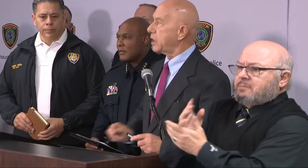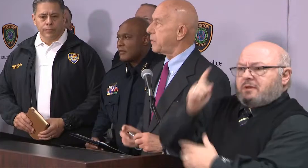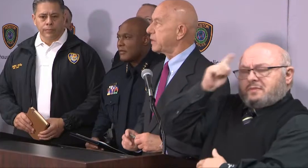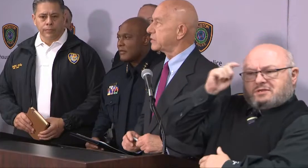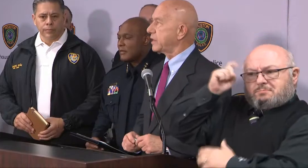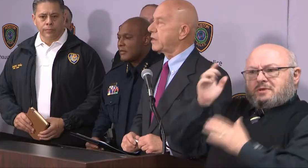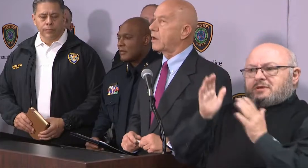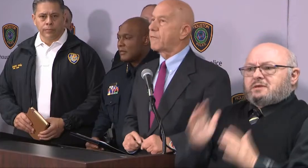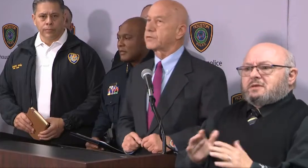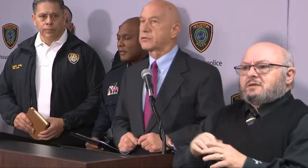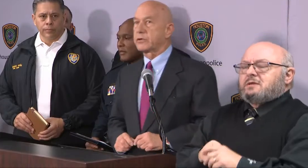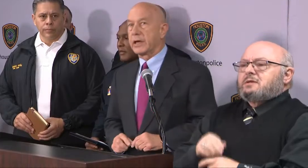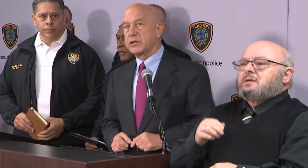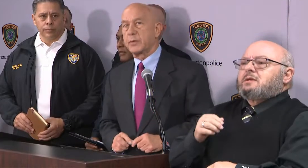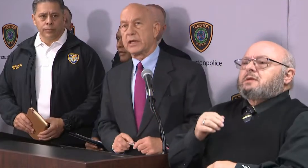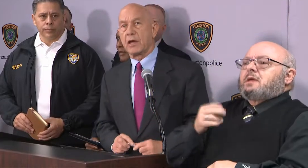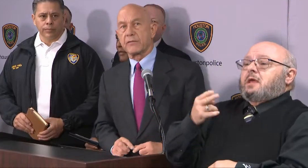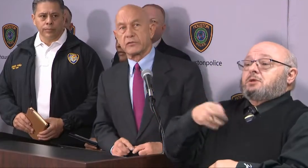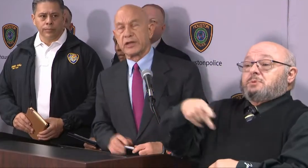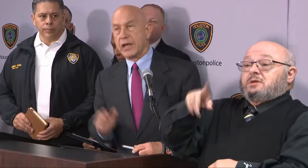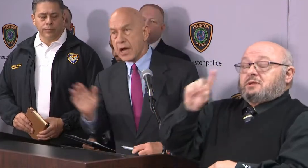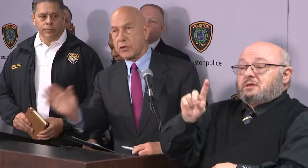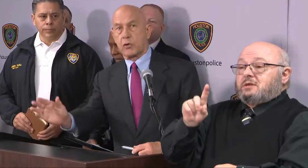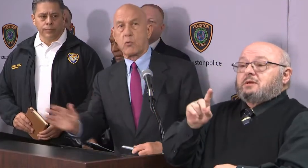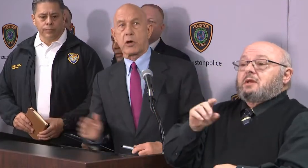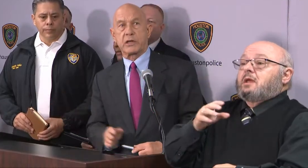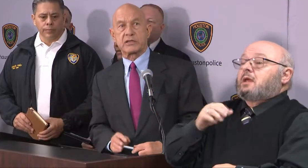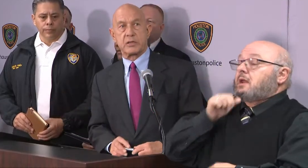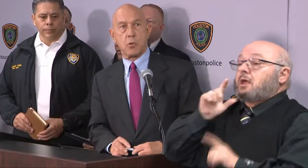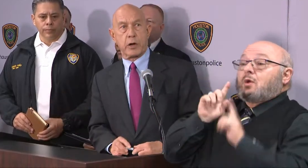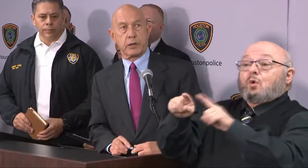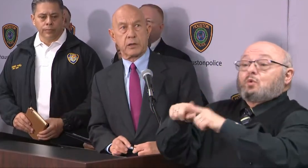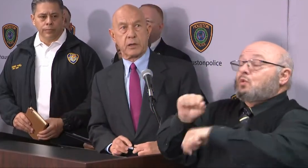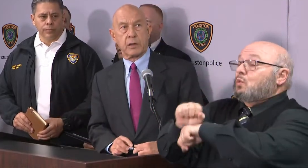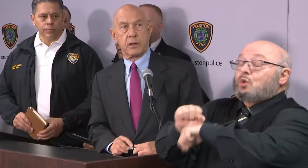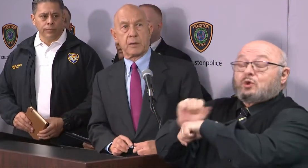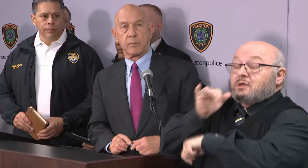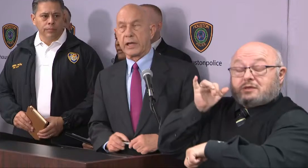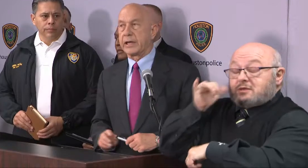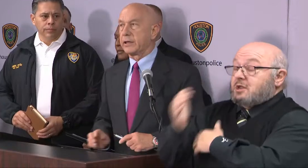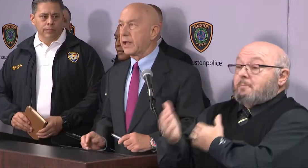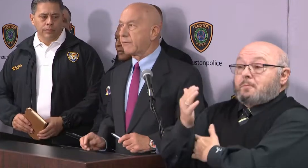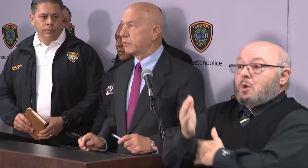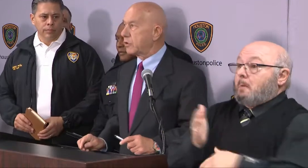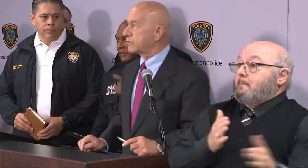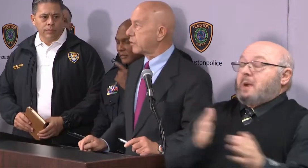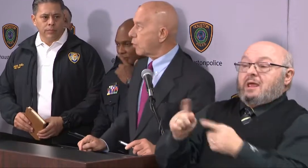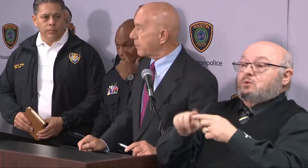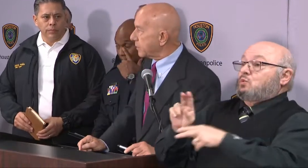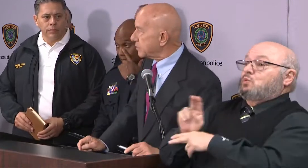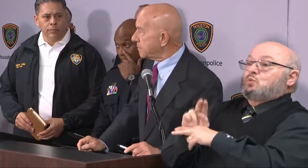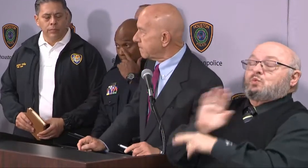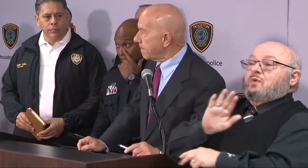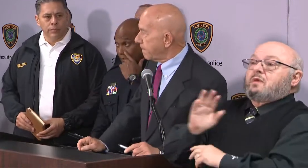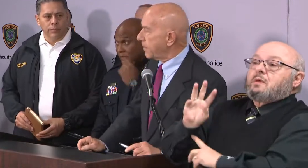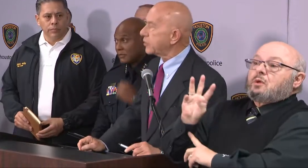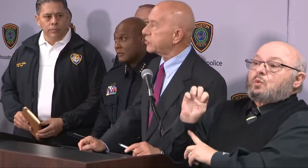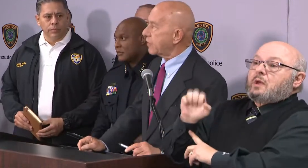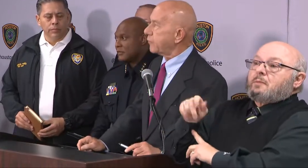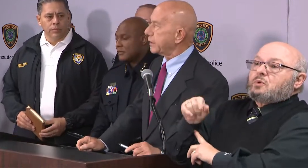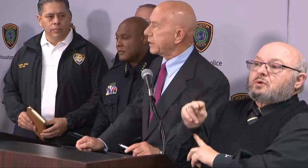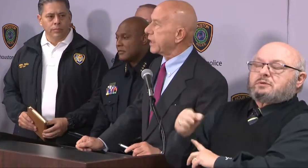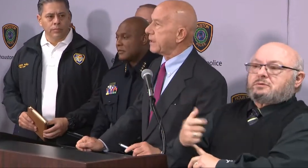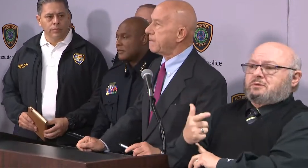a TABC officer and an HPD officer, did not go to work yesterday morning planning to have to use their weapons.